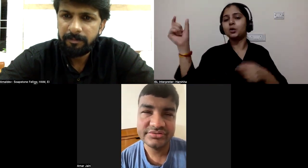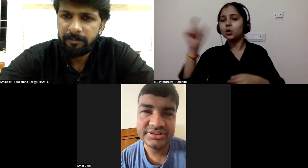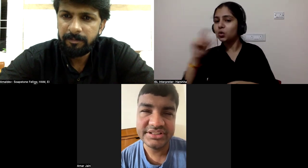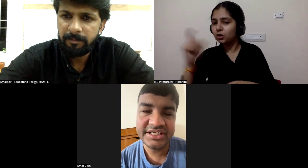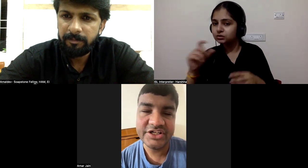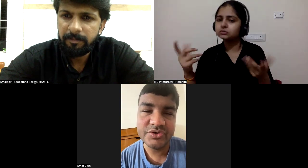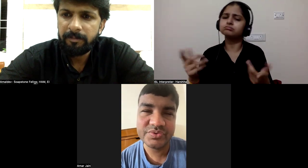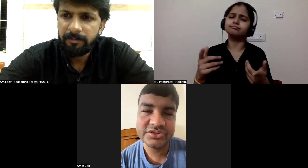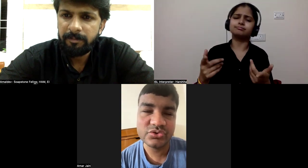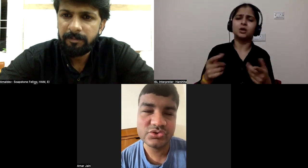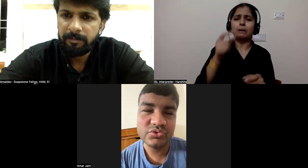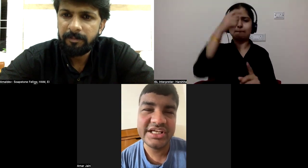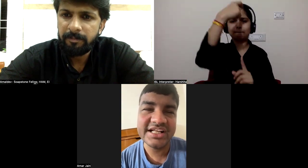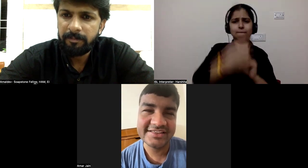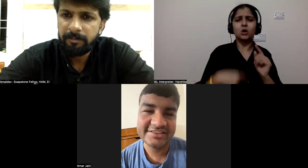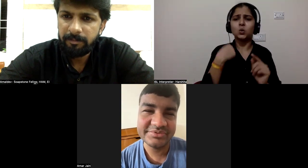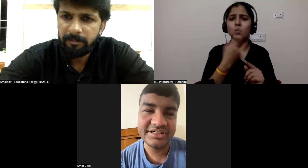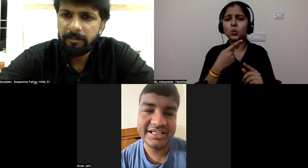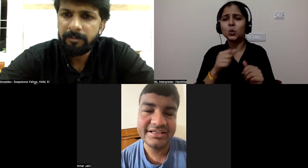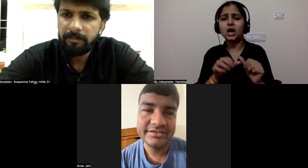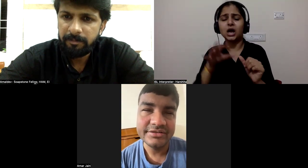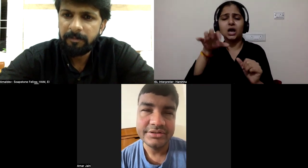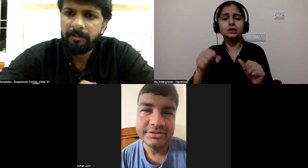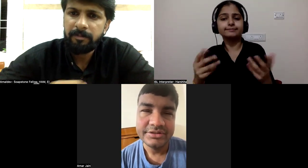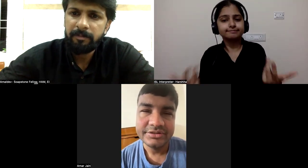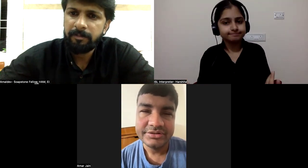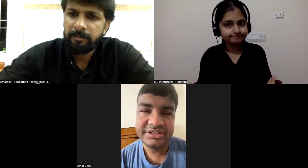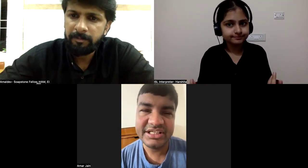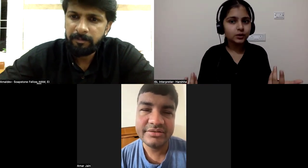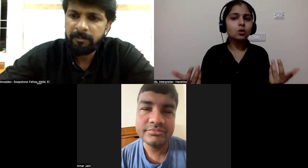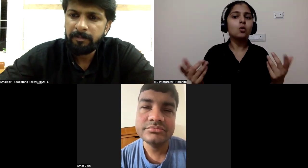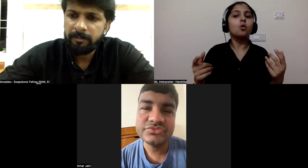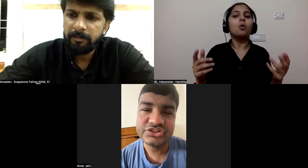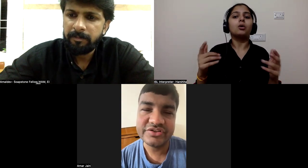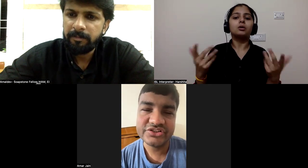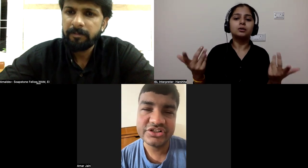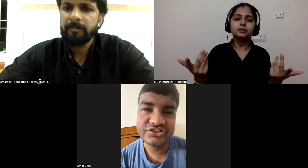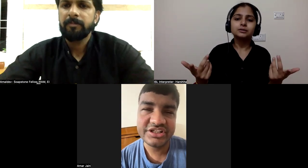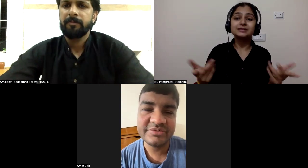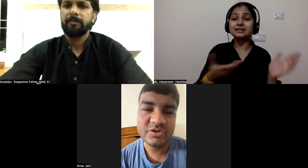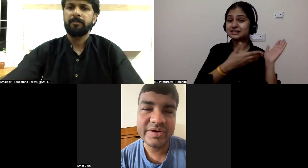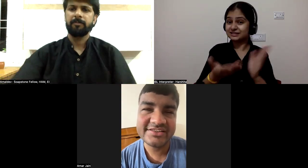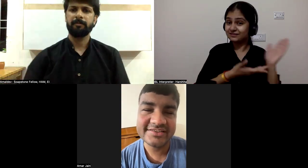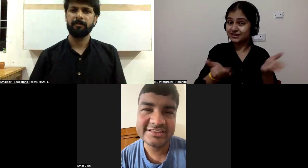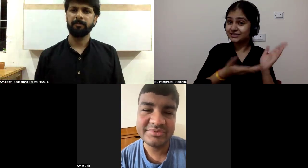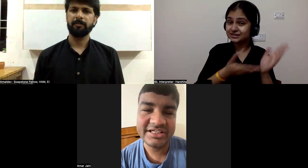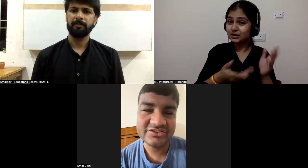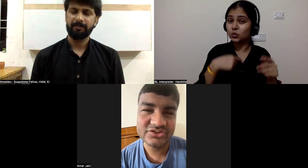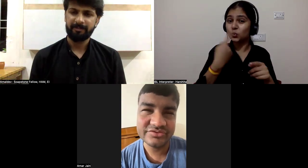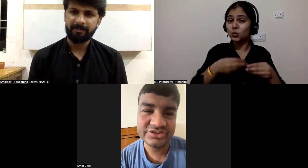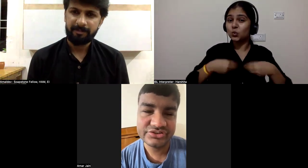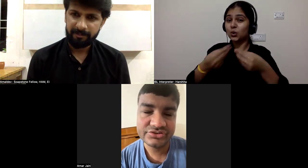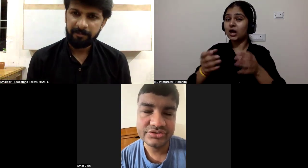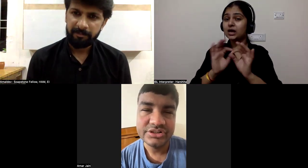colleges, the individuals, those who need accessibility, the service industry that provides accessibility